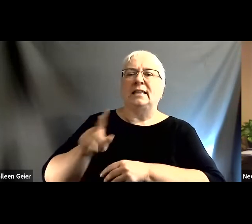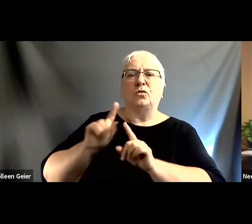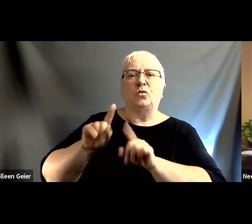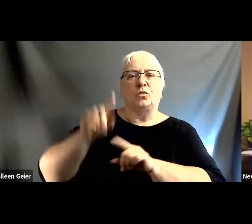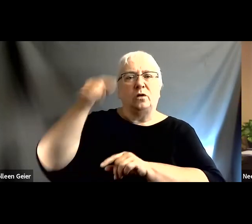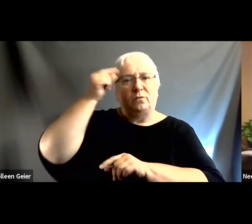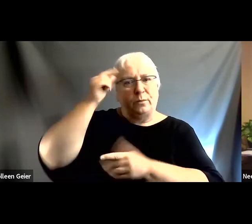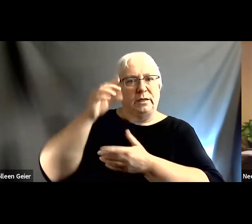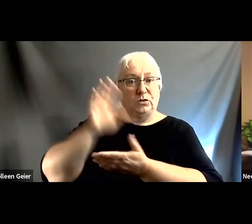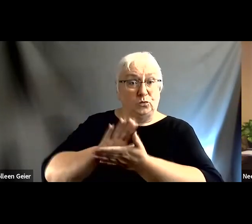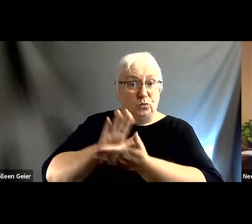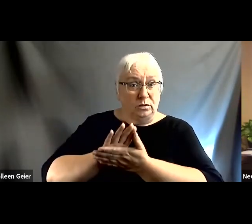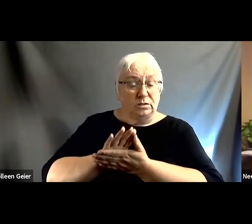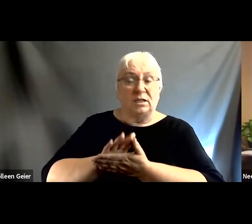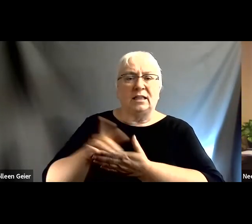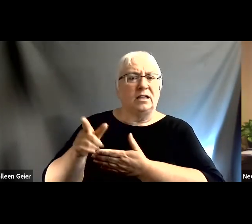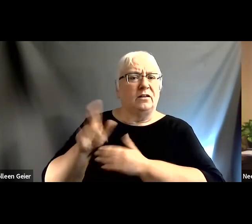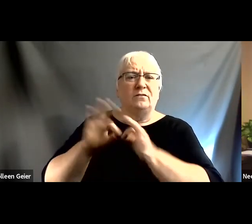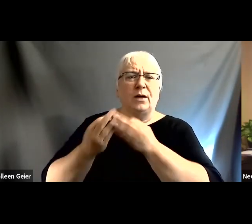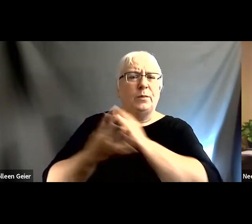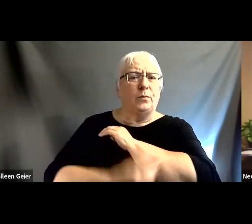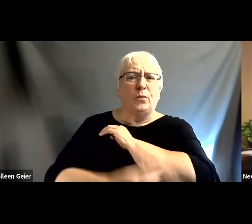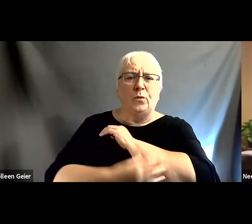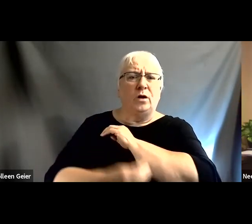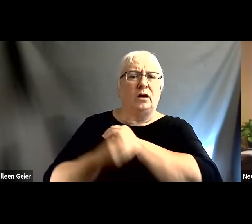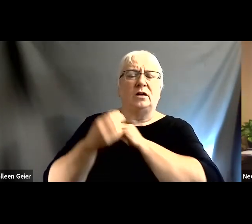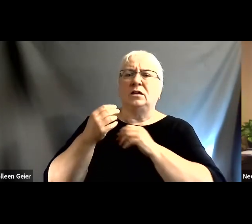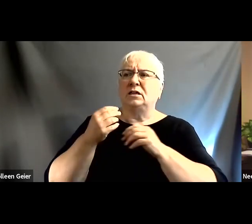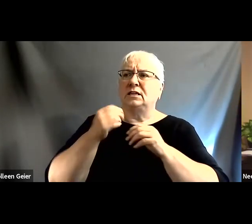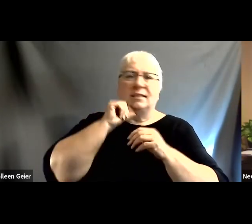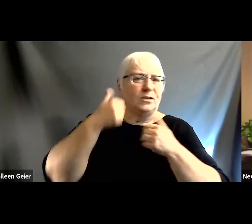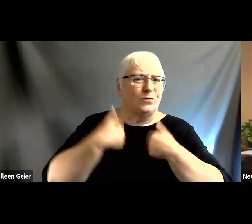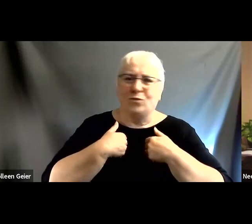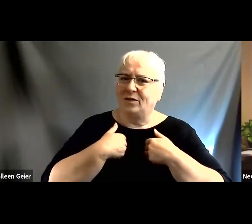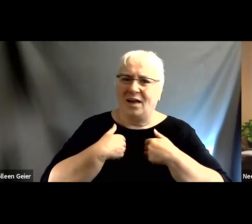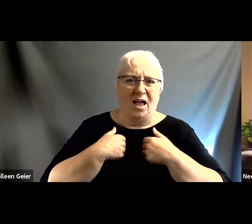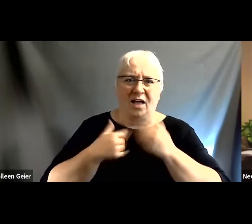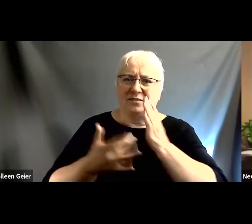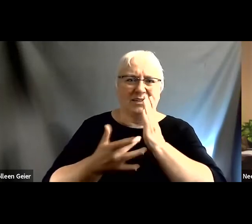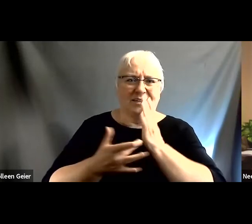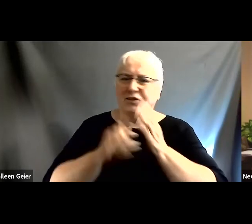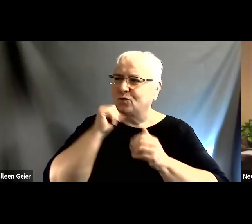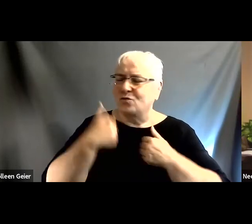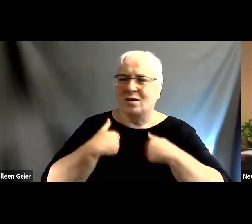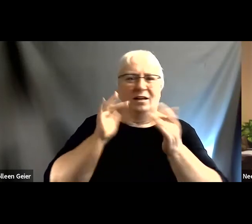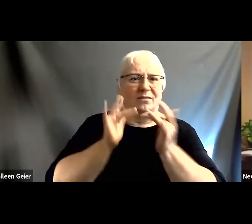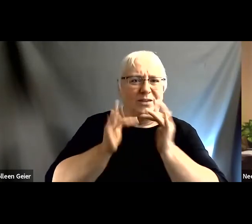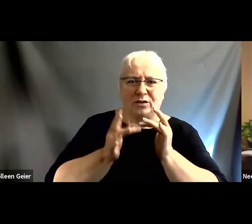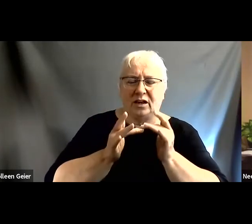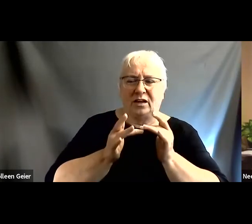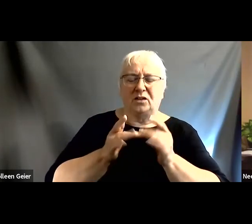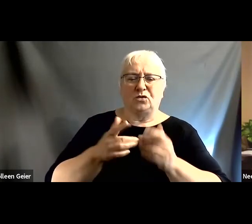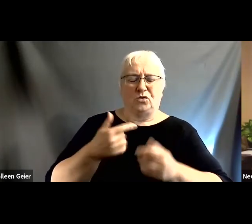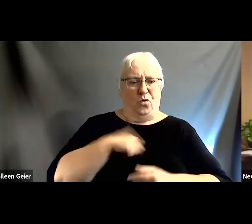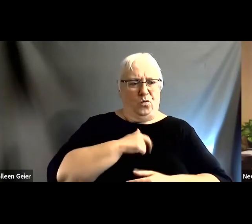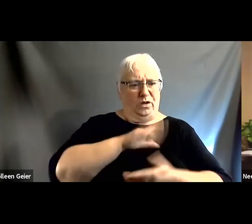poor families, and a large portion of them do not have access. So from a design point of view, in a way, the